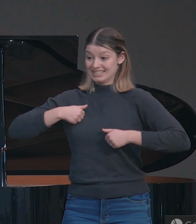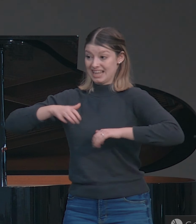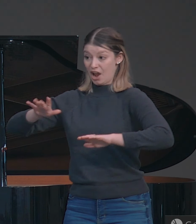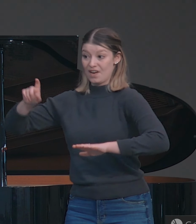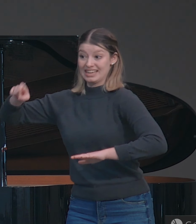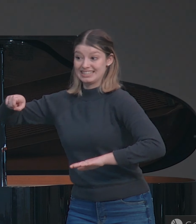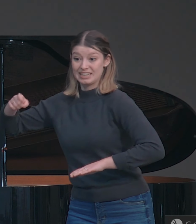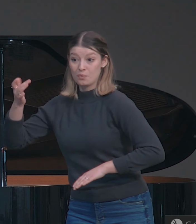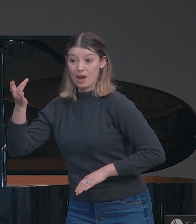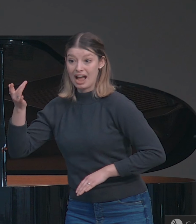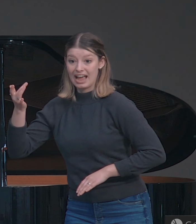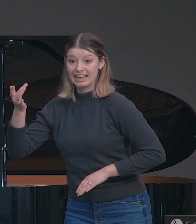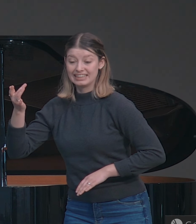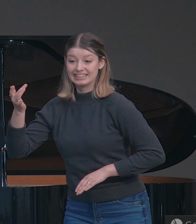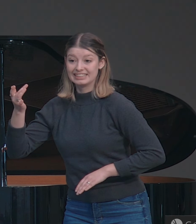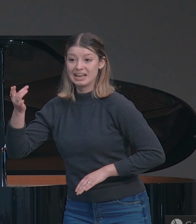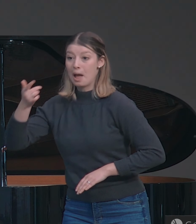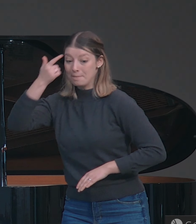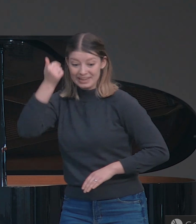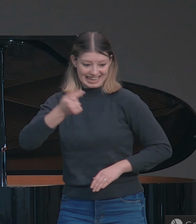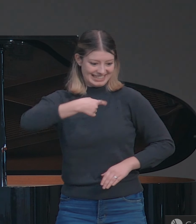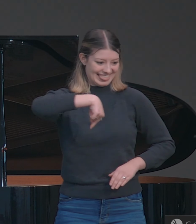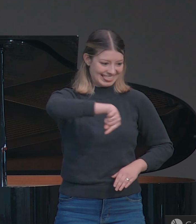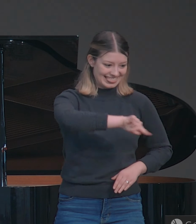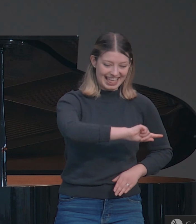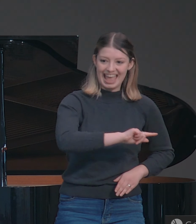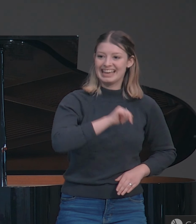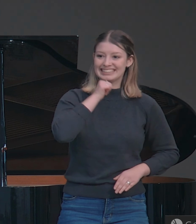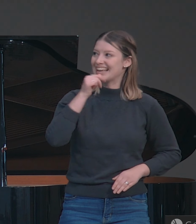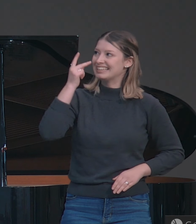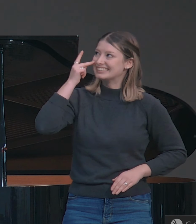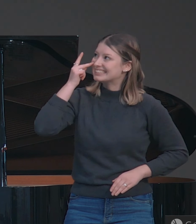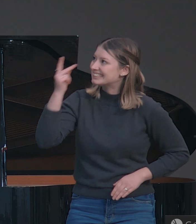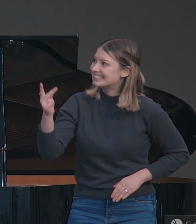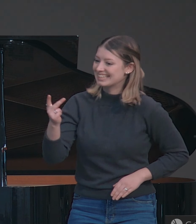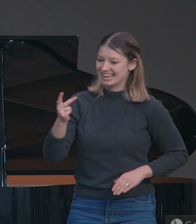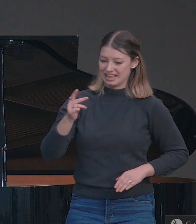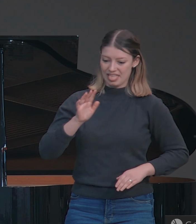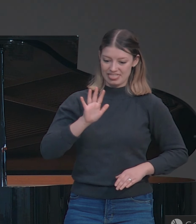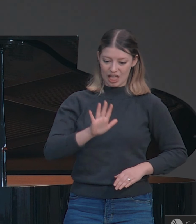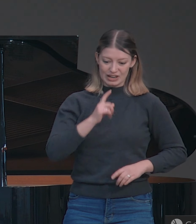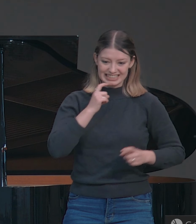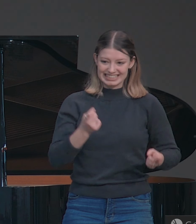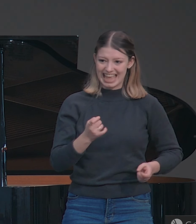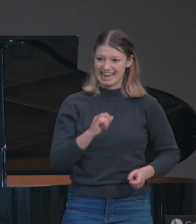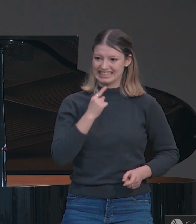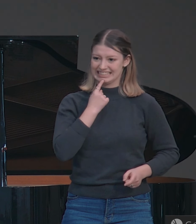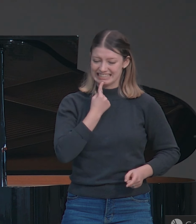necessary was because they do not see the seriousness